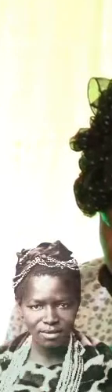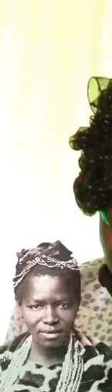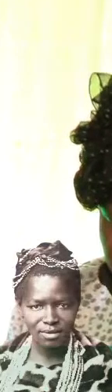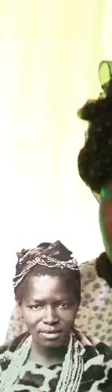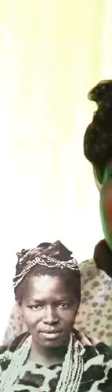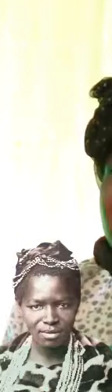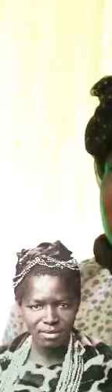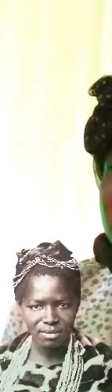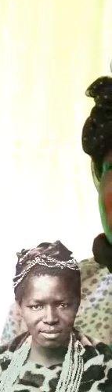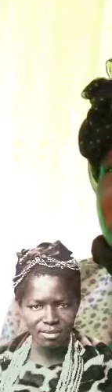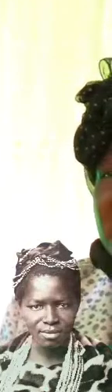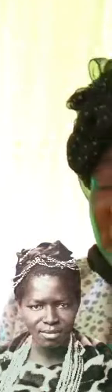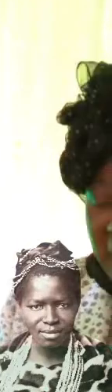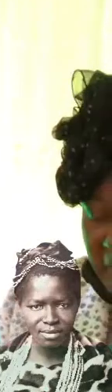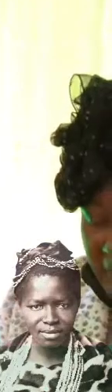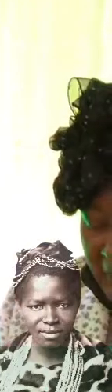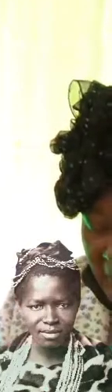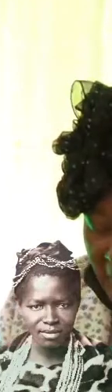Uzawufa? Fi.